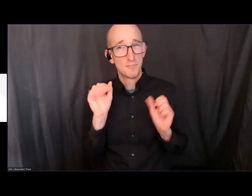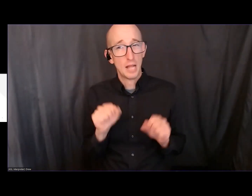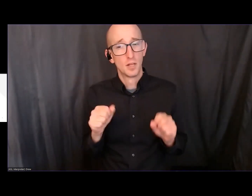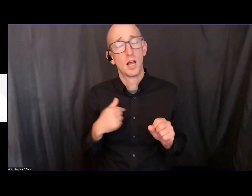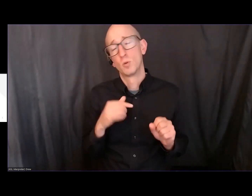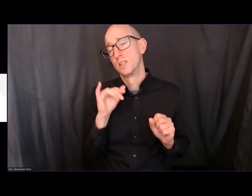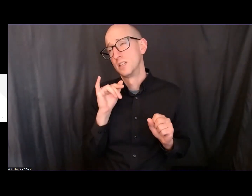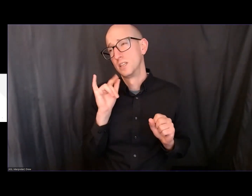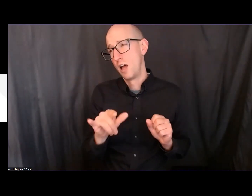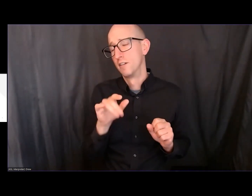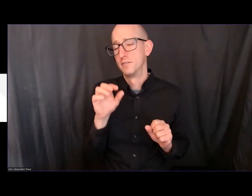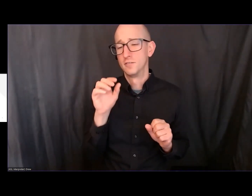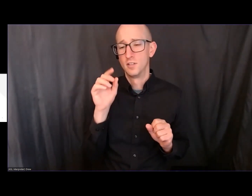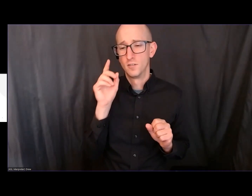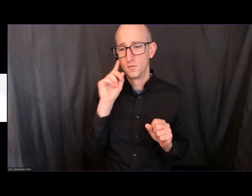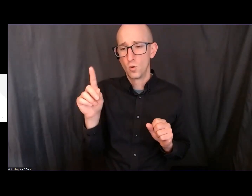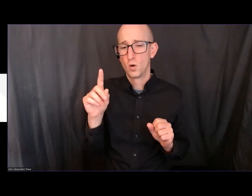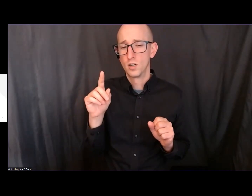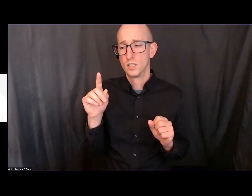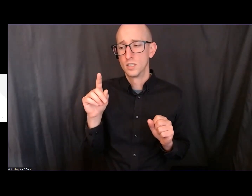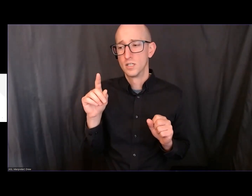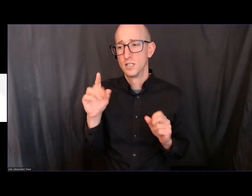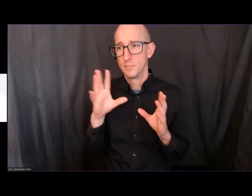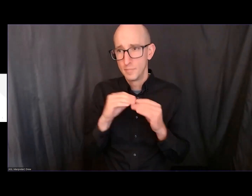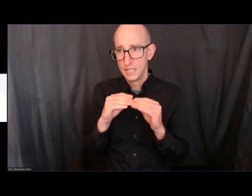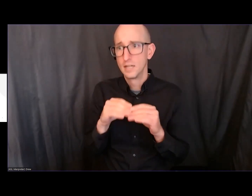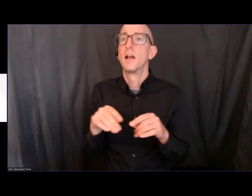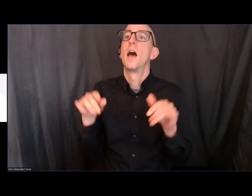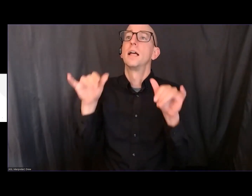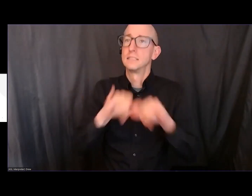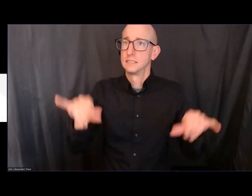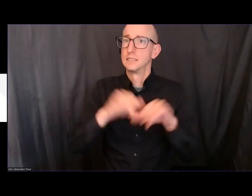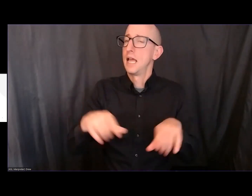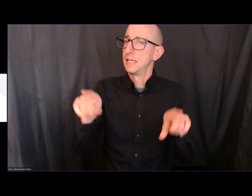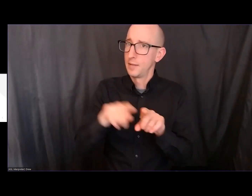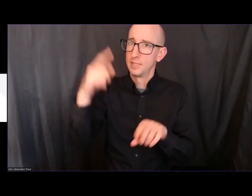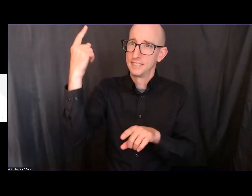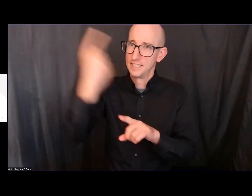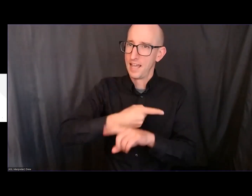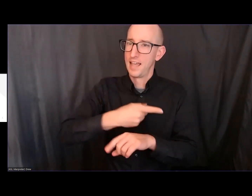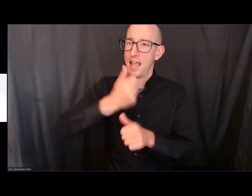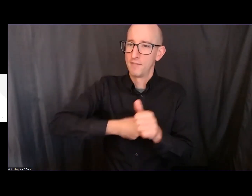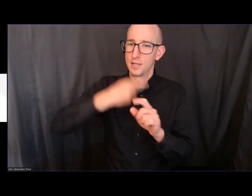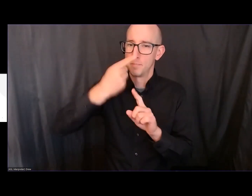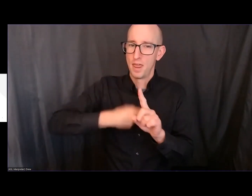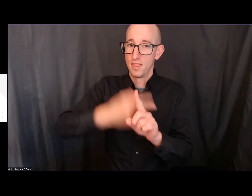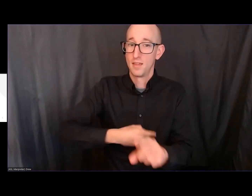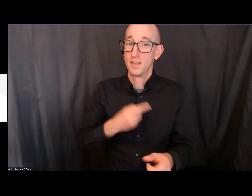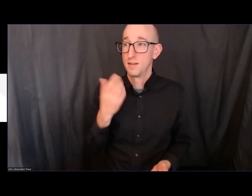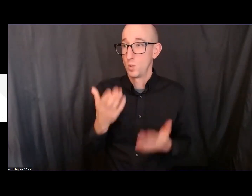for the meetings to be on the same day every month. So if we could find like a regular